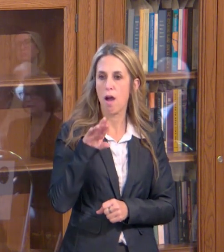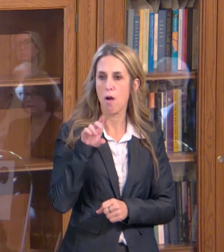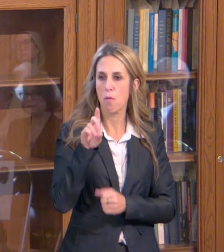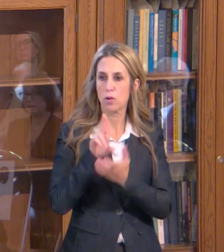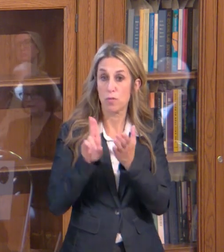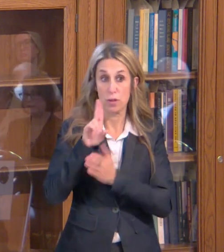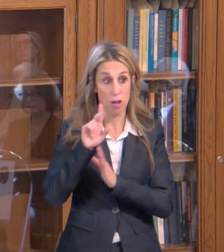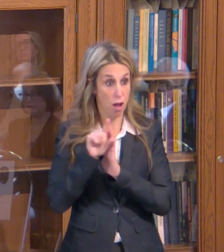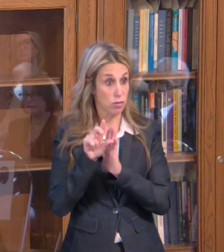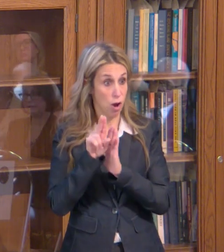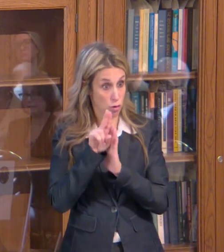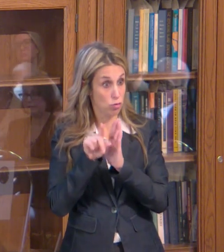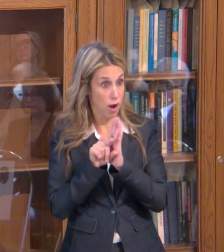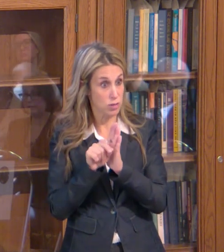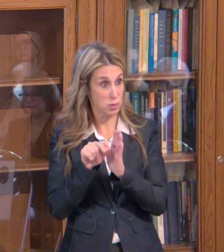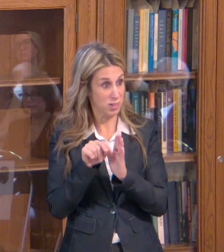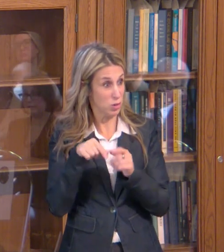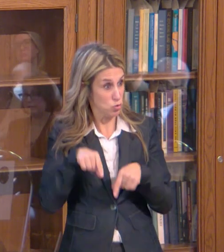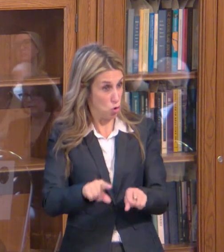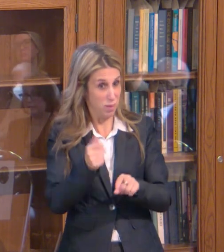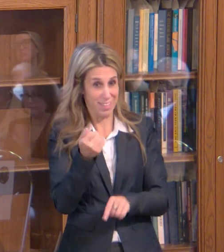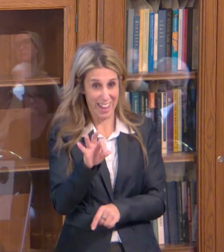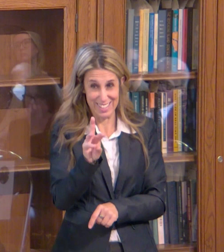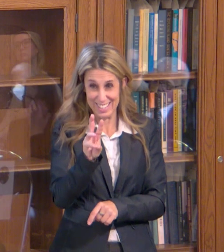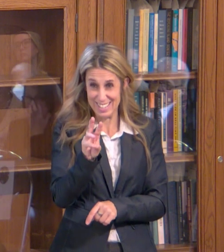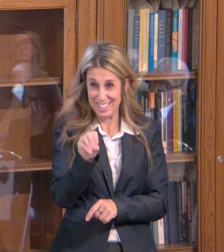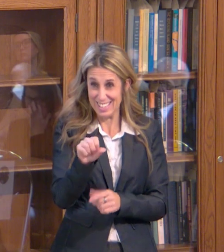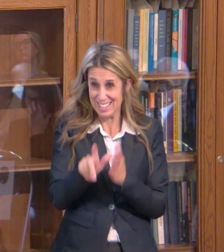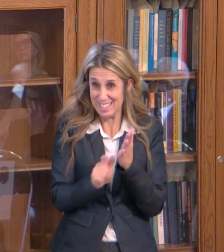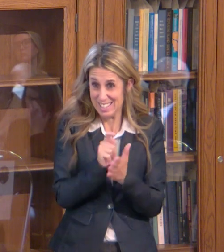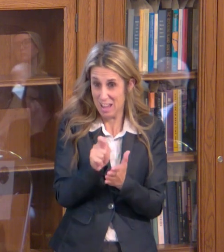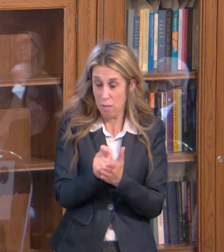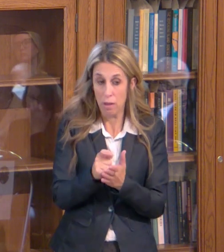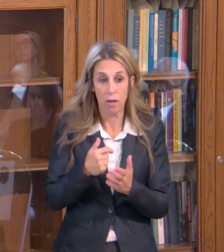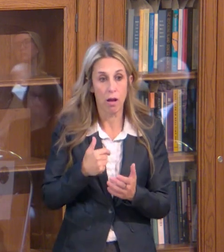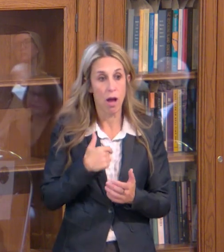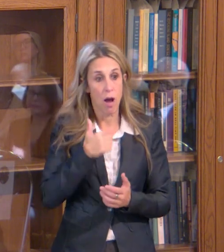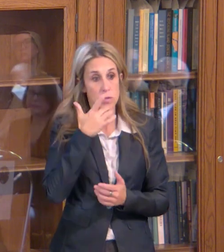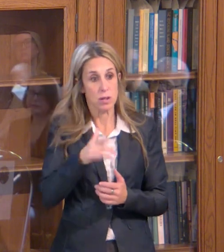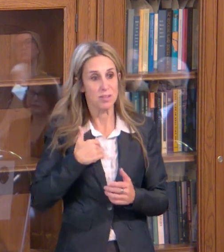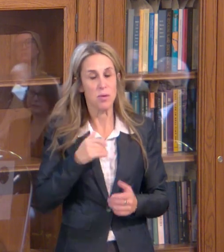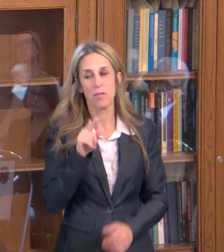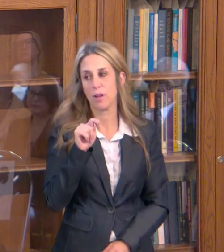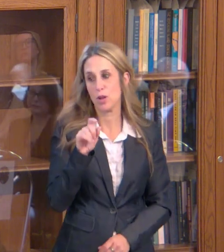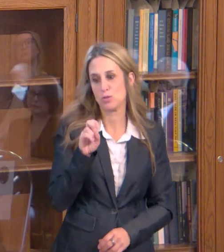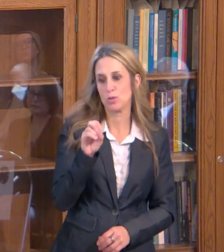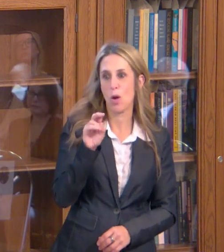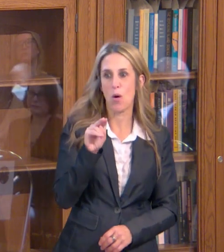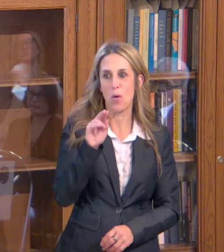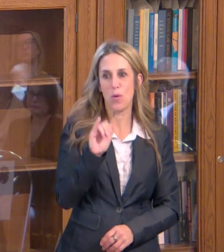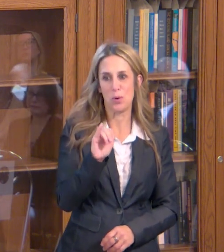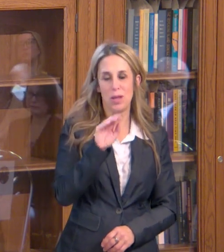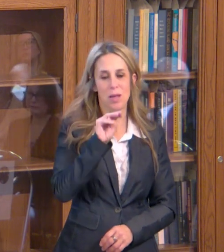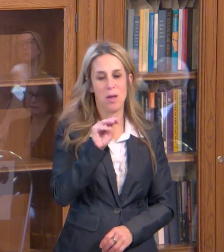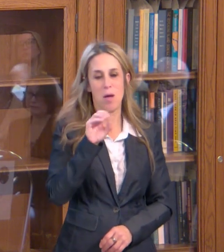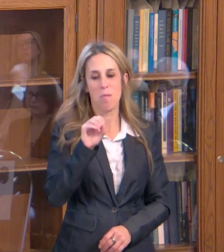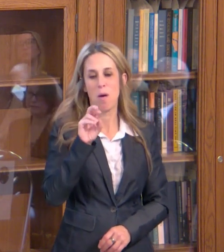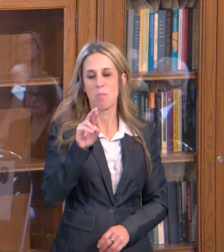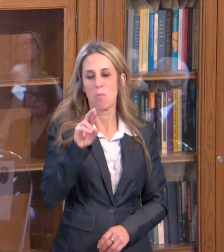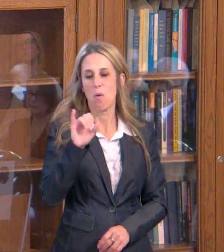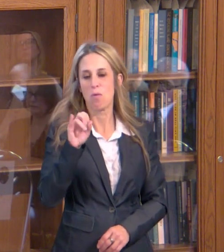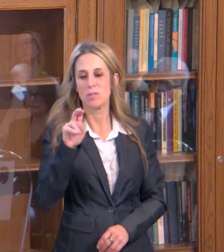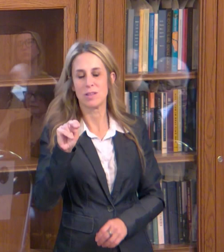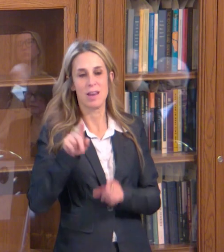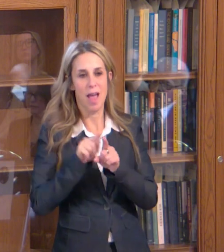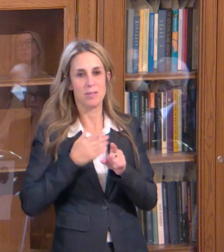undergraduate in the 1960s and I had the great Fortune of having Tony Morrison the novelist Tony Morrison as my